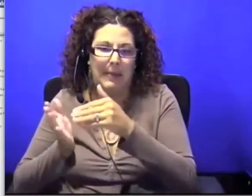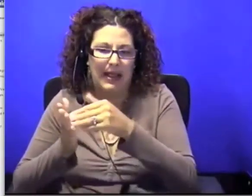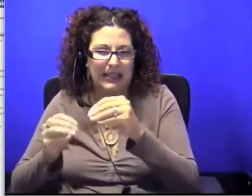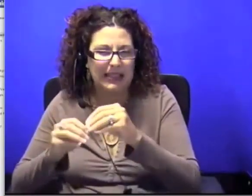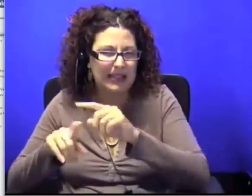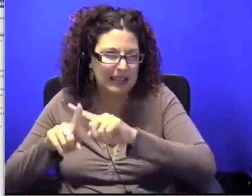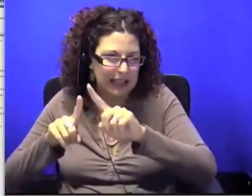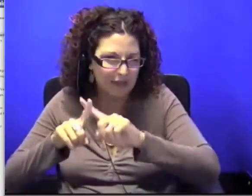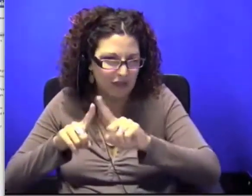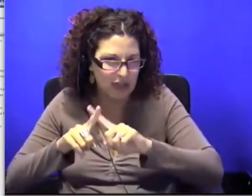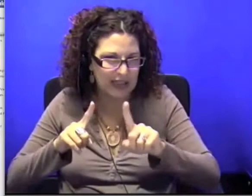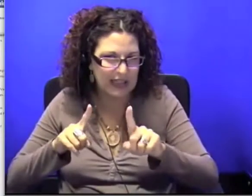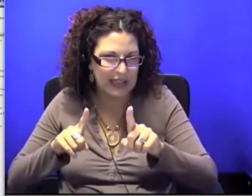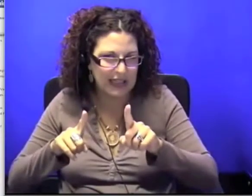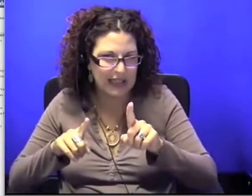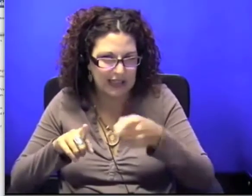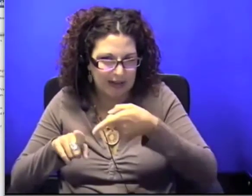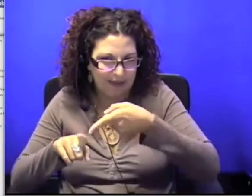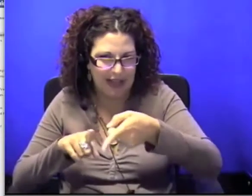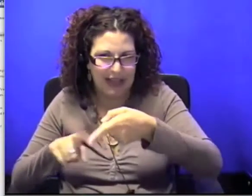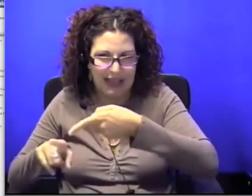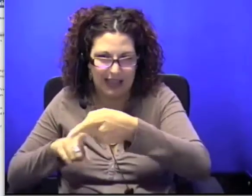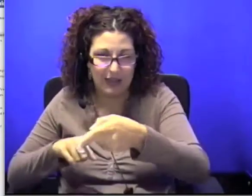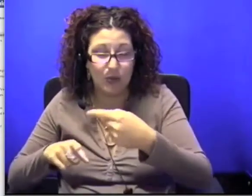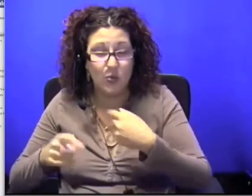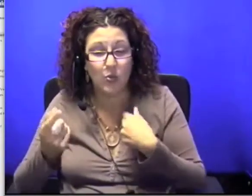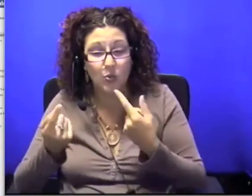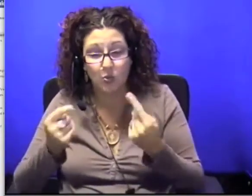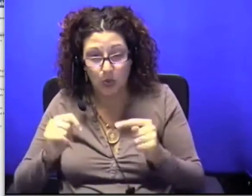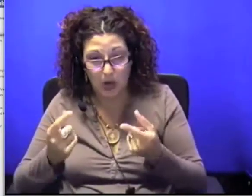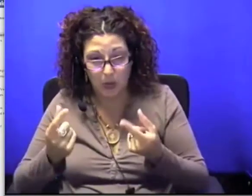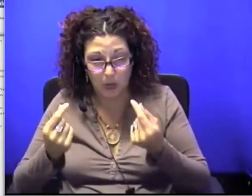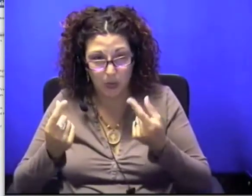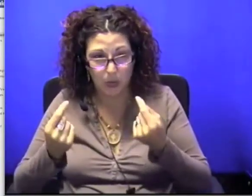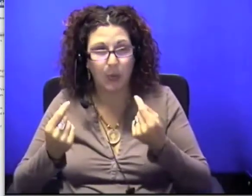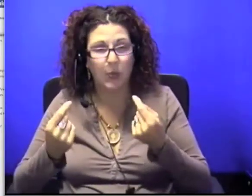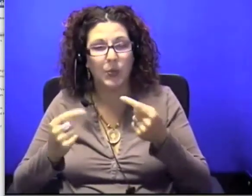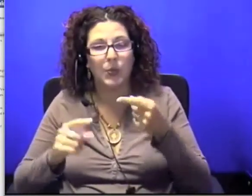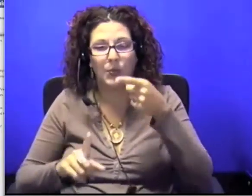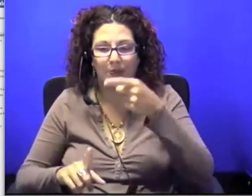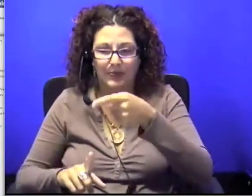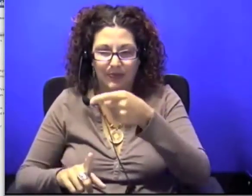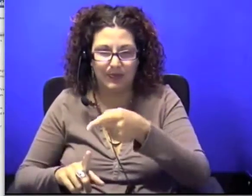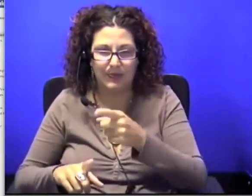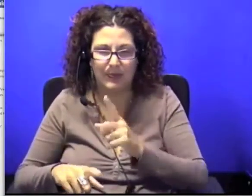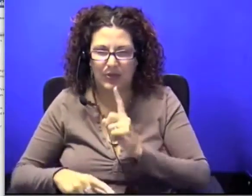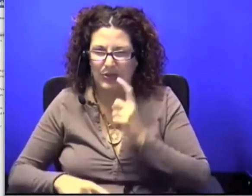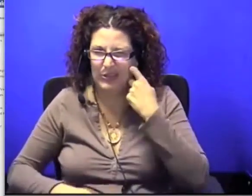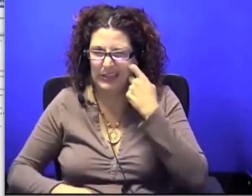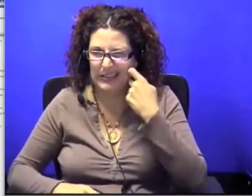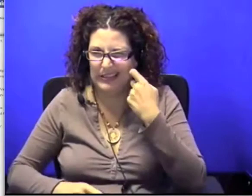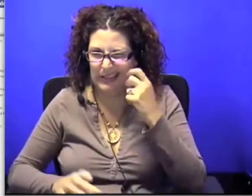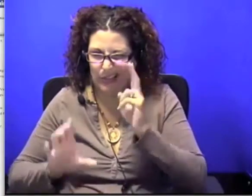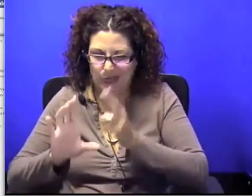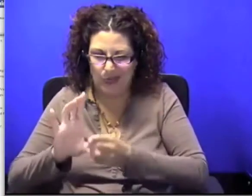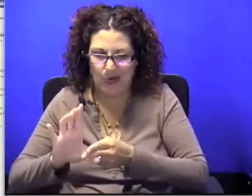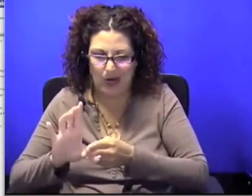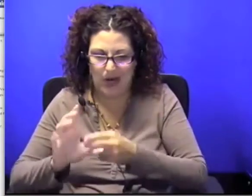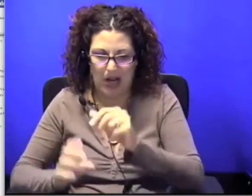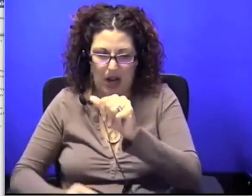made millions in a lot of different industries. And so what I want to try to do is he has recently joined